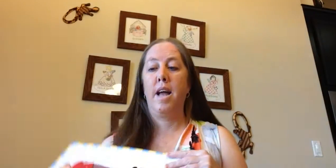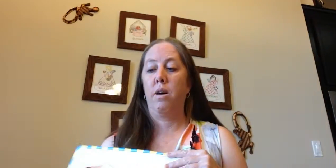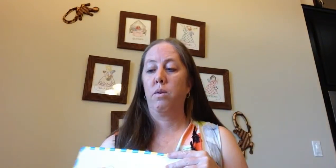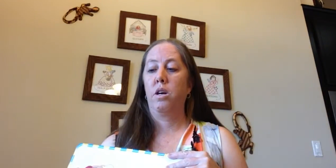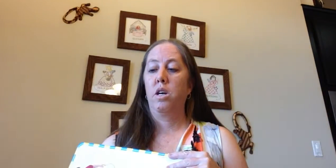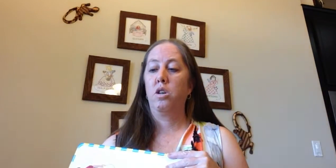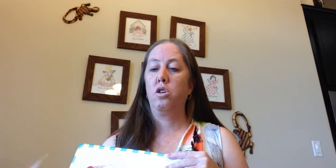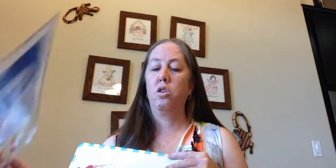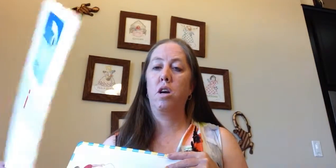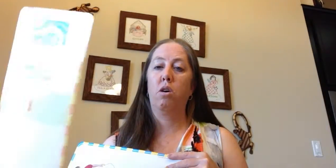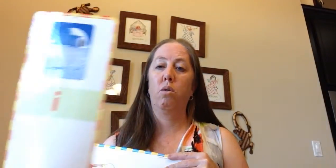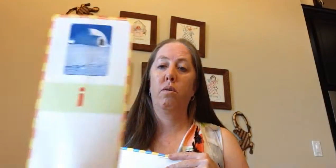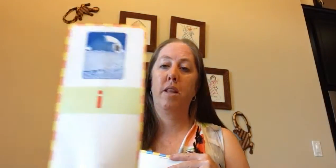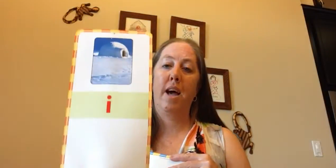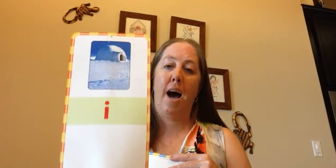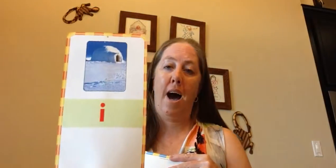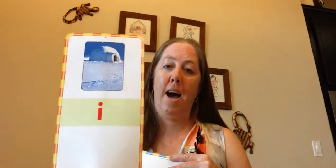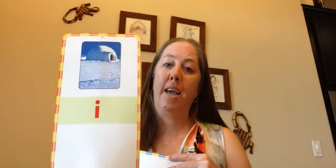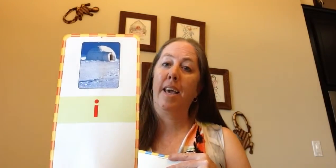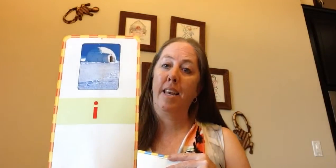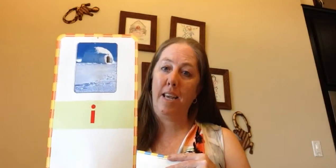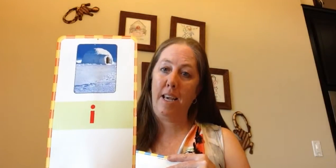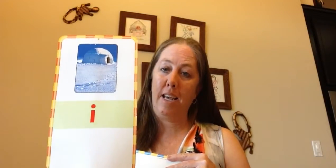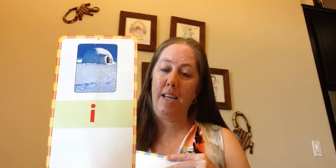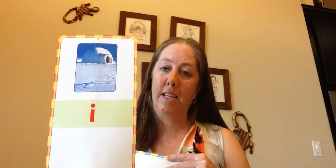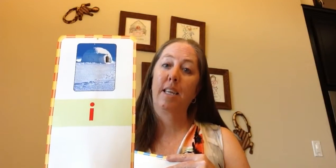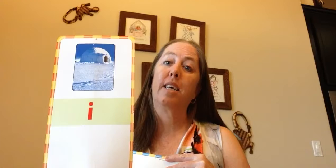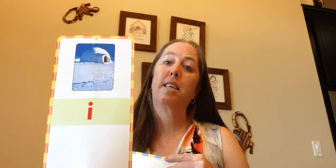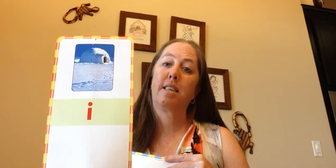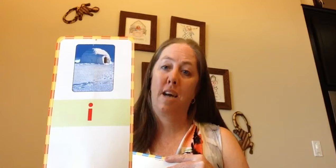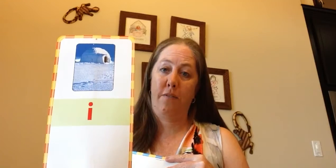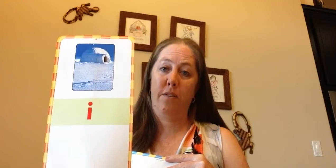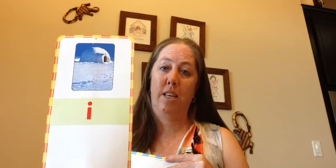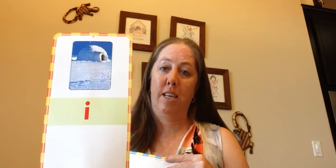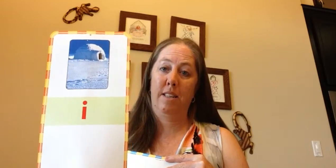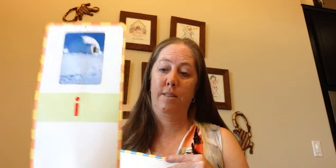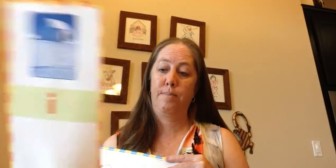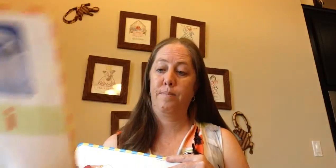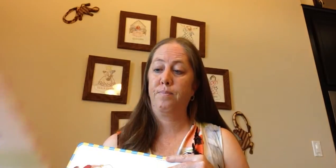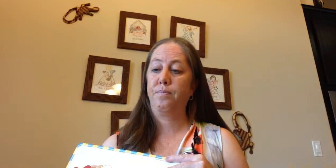Now, do you know that I and E is tough for the kids?